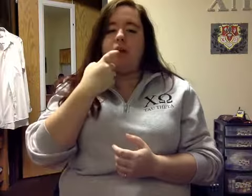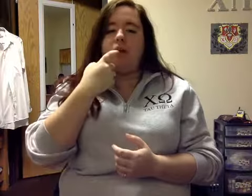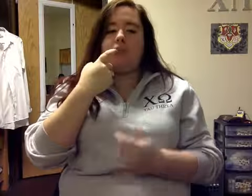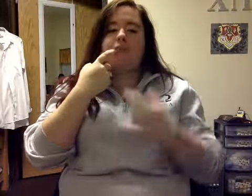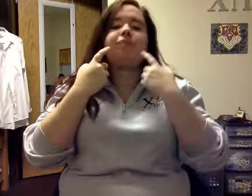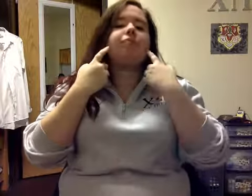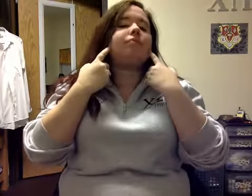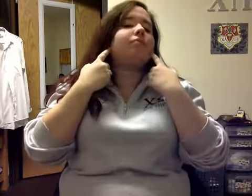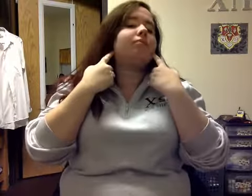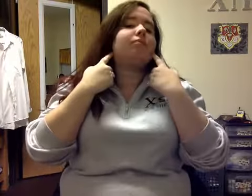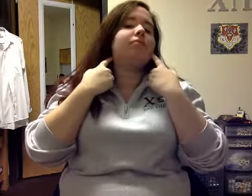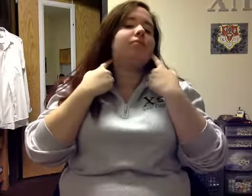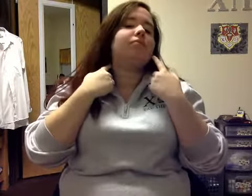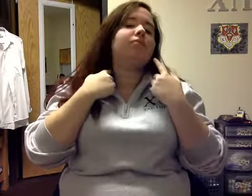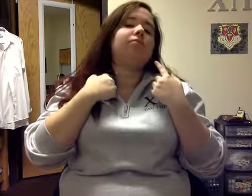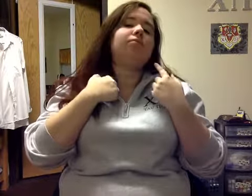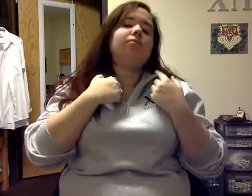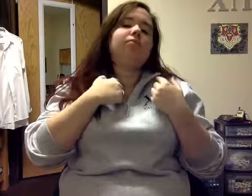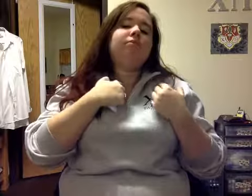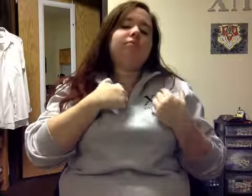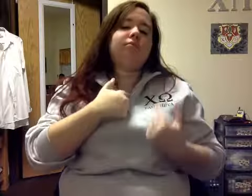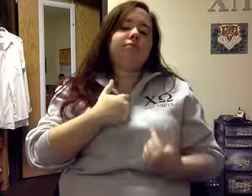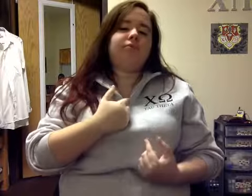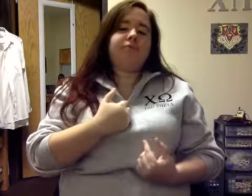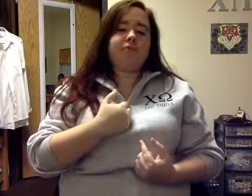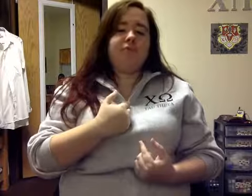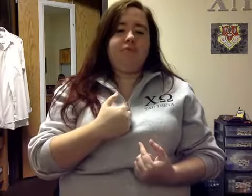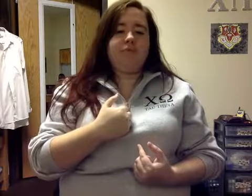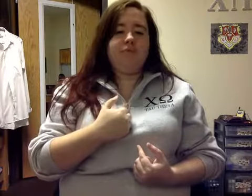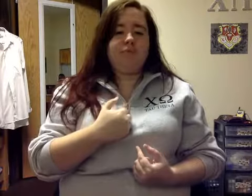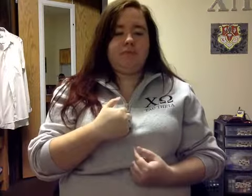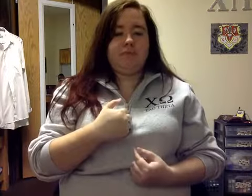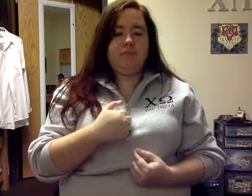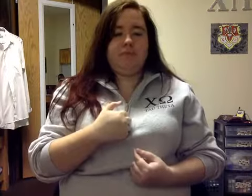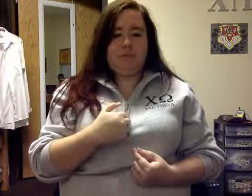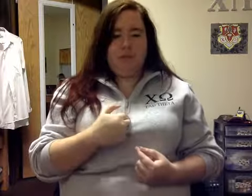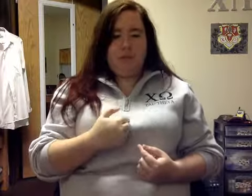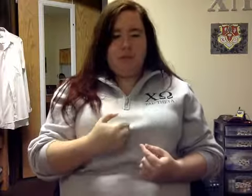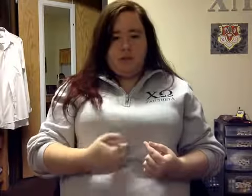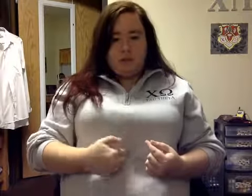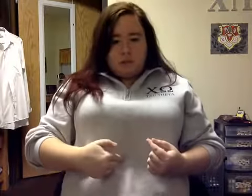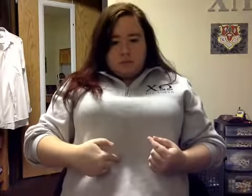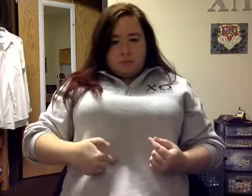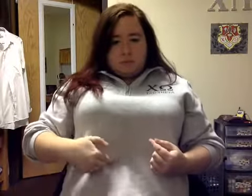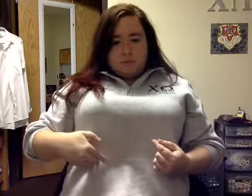across the back of your tongue, and he will insert it down all the way down your